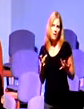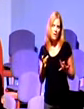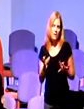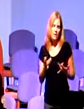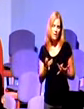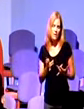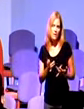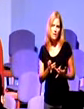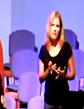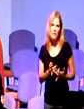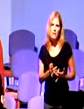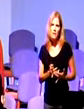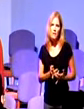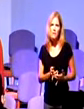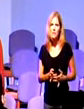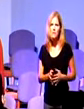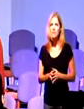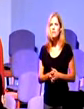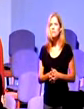heart.